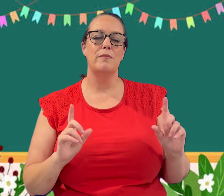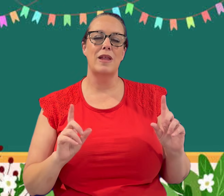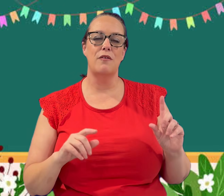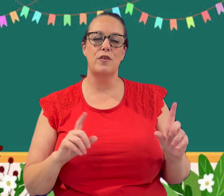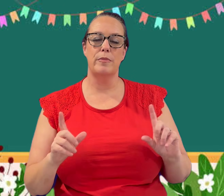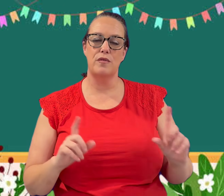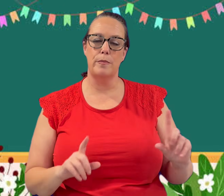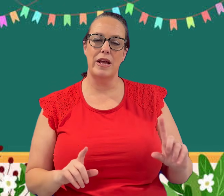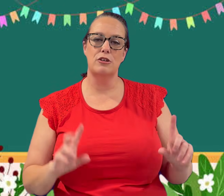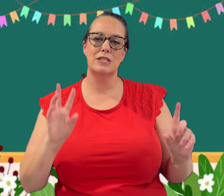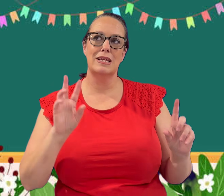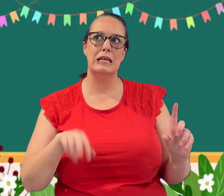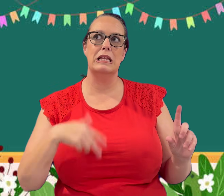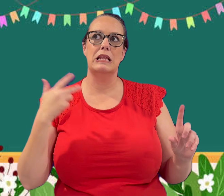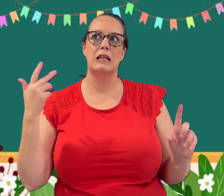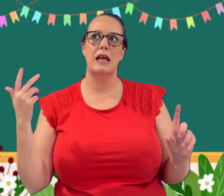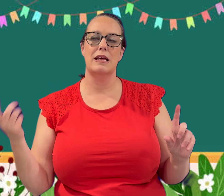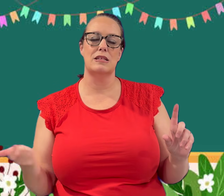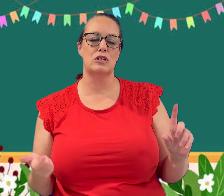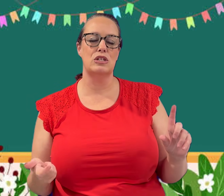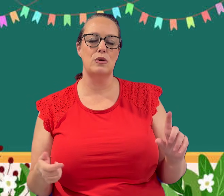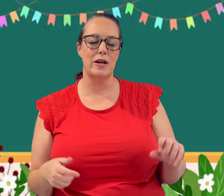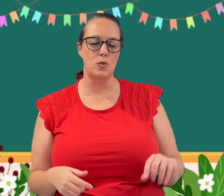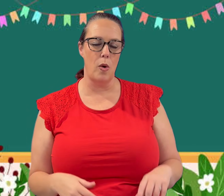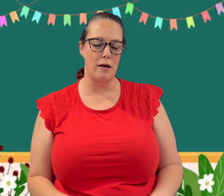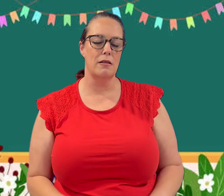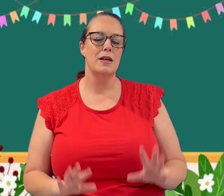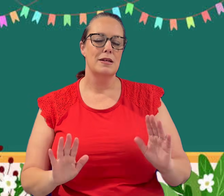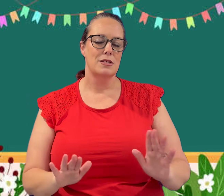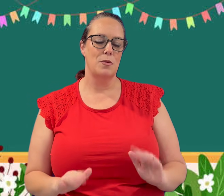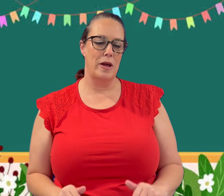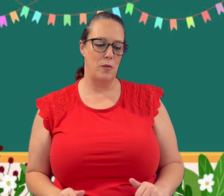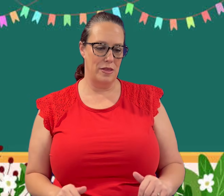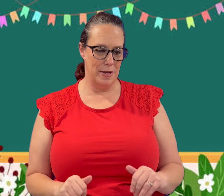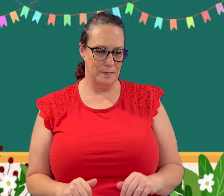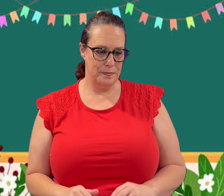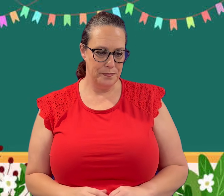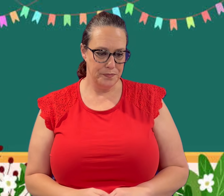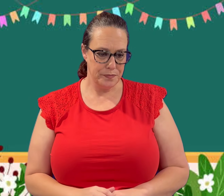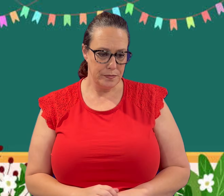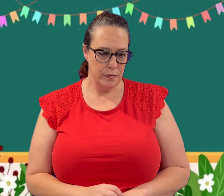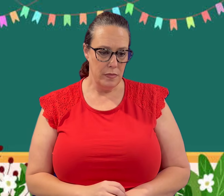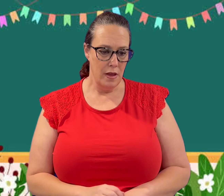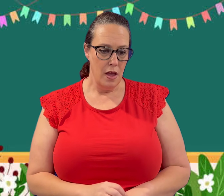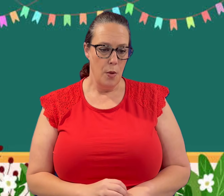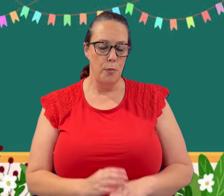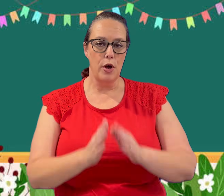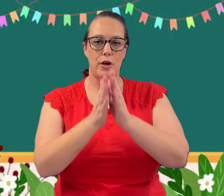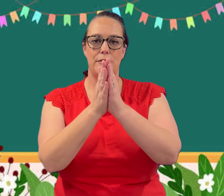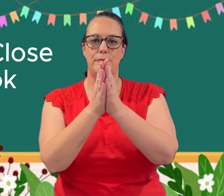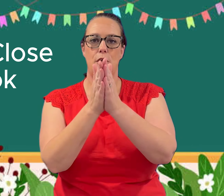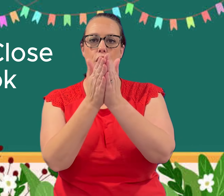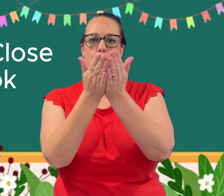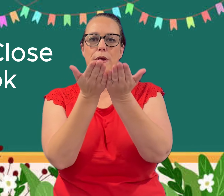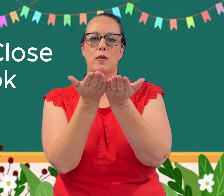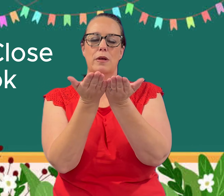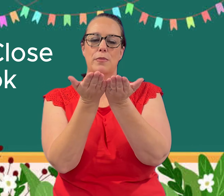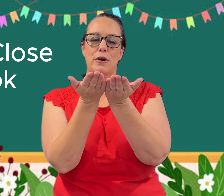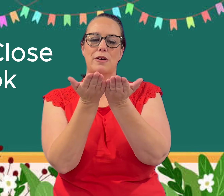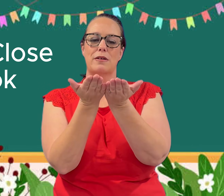noun, verb, and verb pairs in ASL 2 as well, so bear with me. Book, open book,